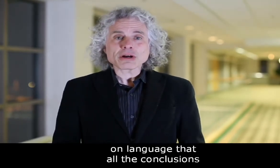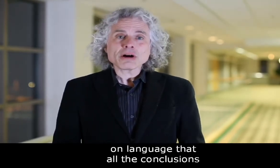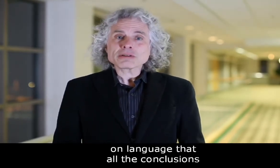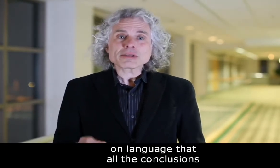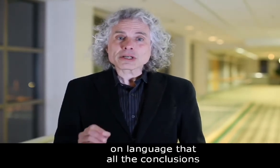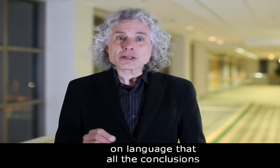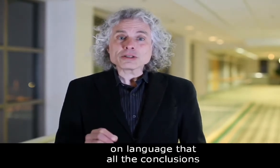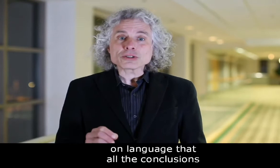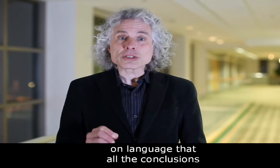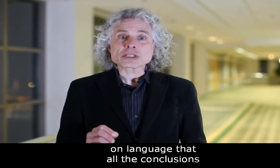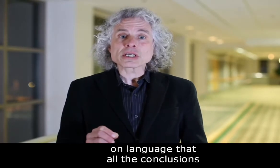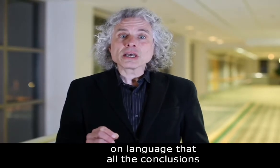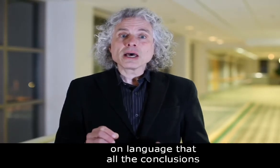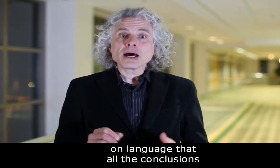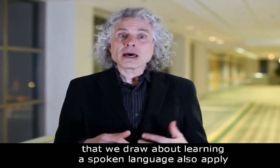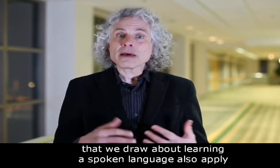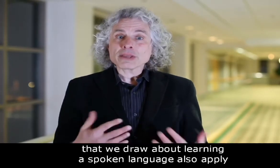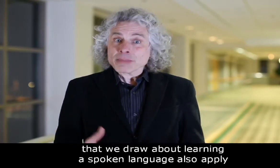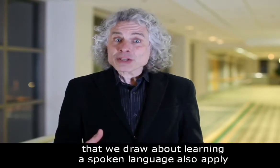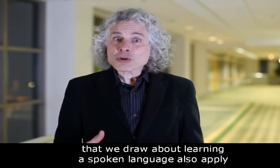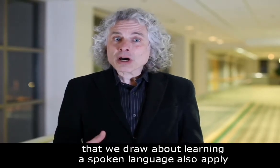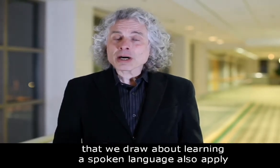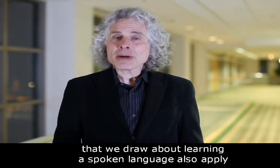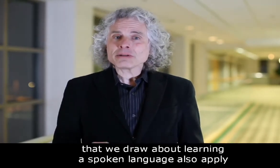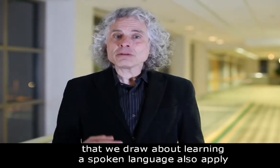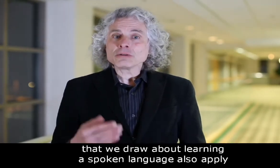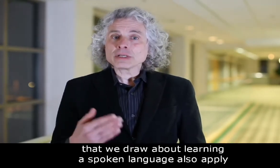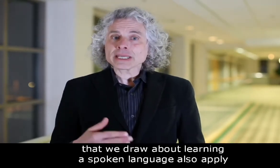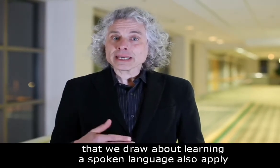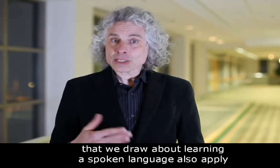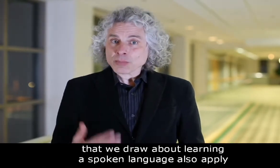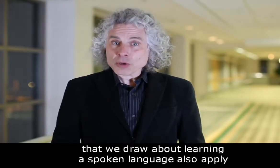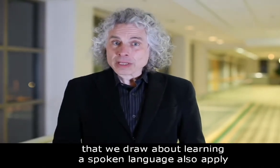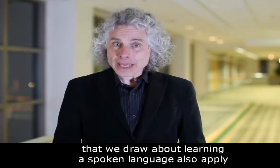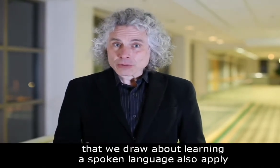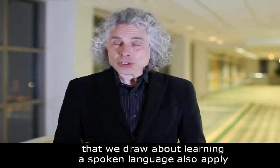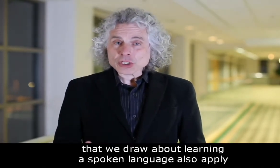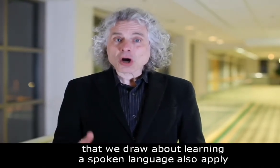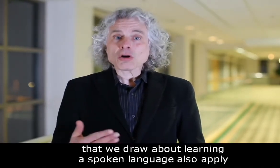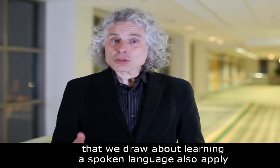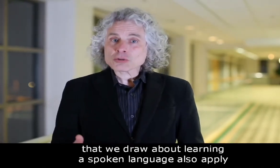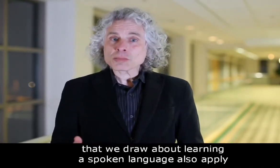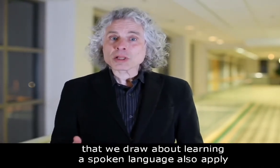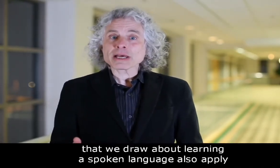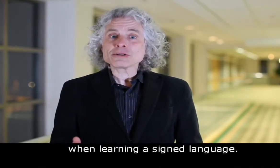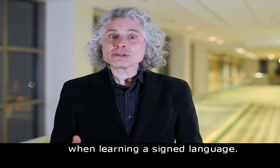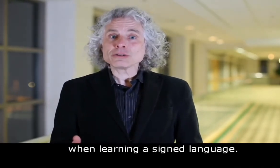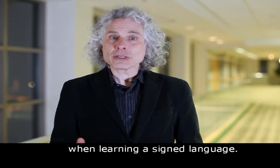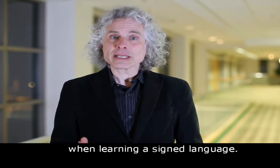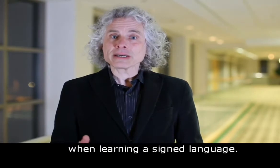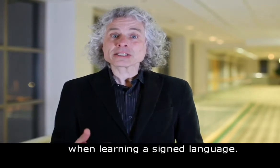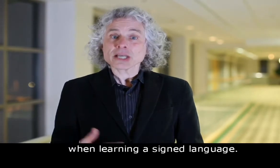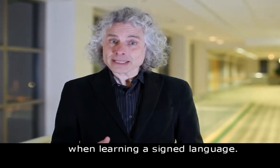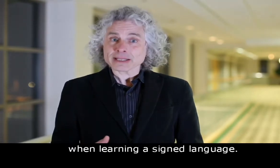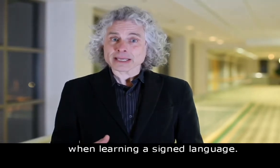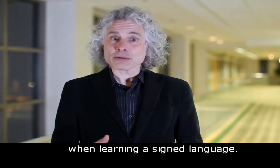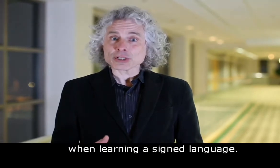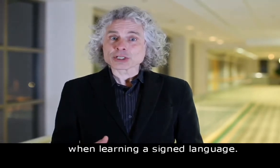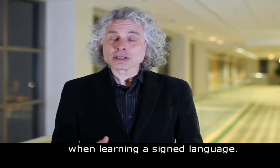all of the conclusions that you might draw about learning a spoken language also apply to learning a signed language.